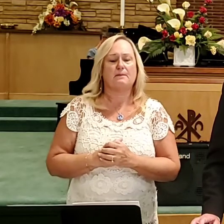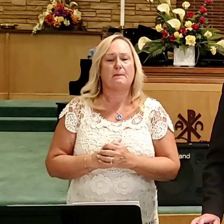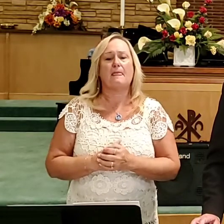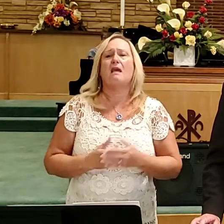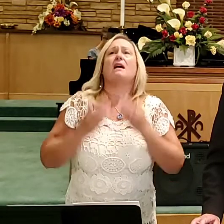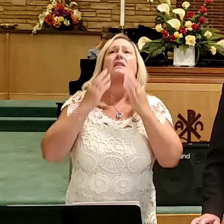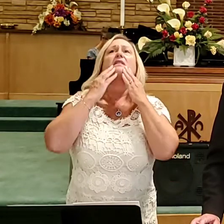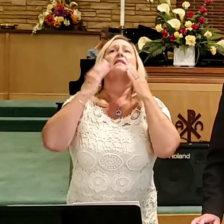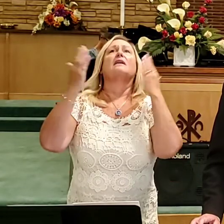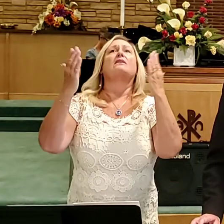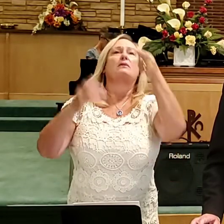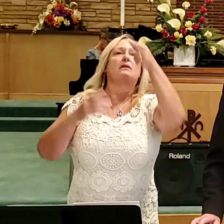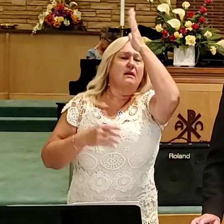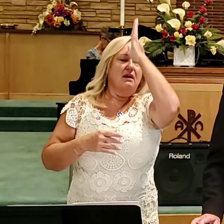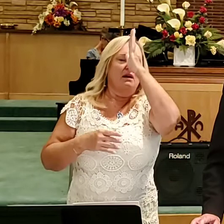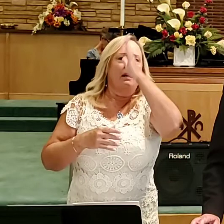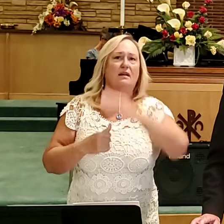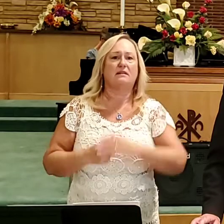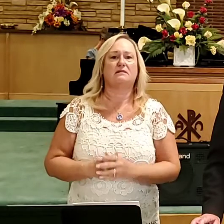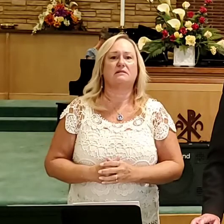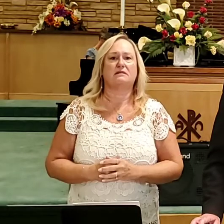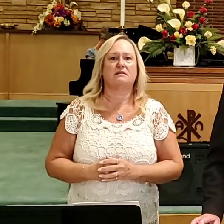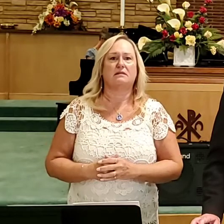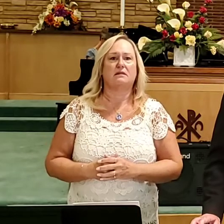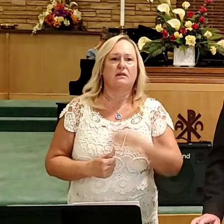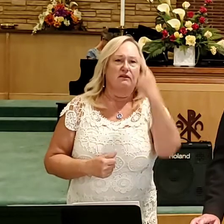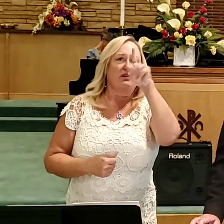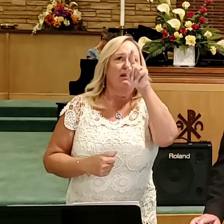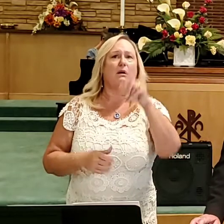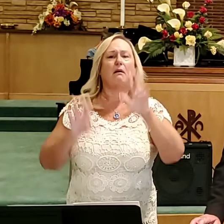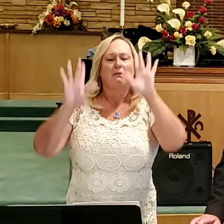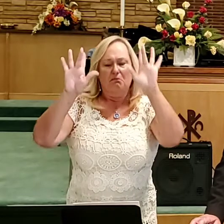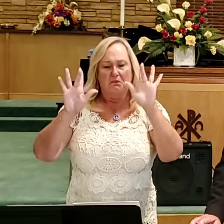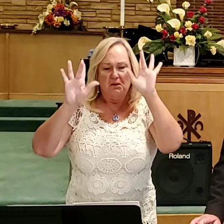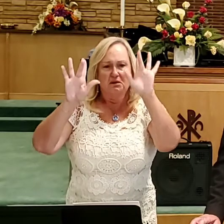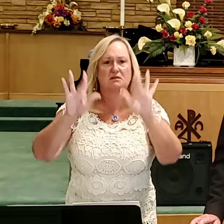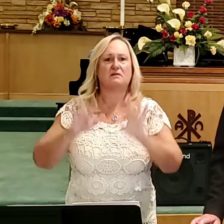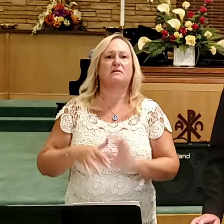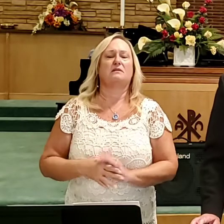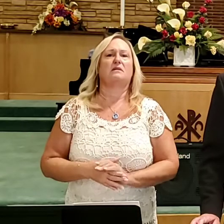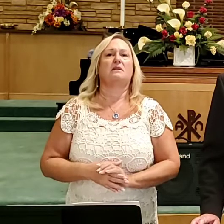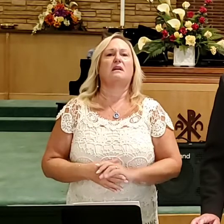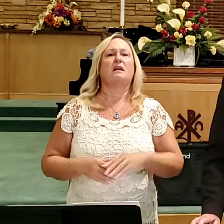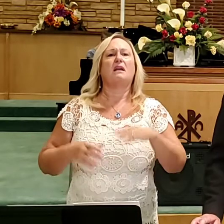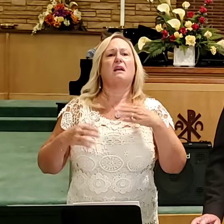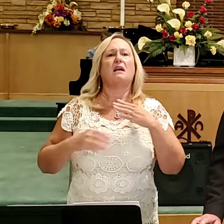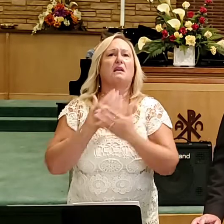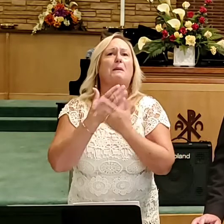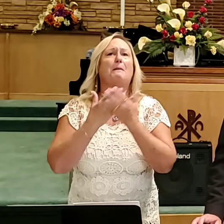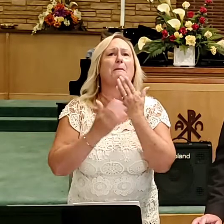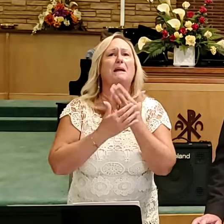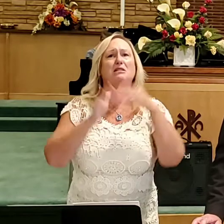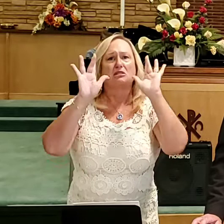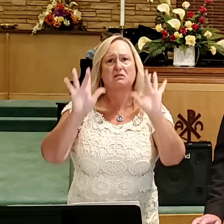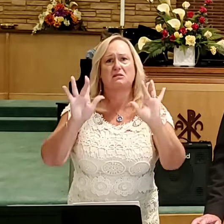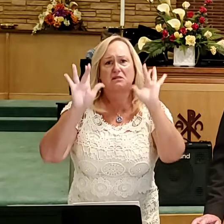We give thanks, O God, for you are merciful and compassionate,